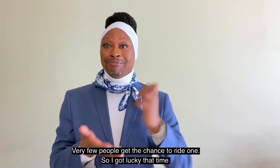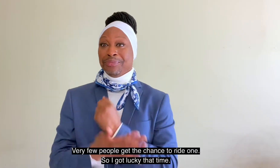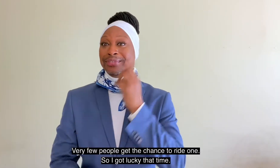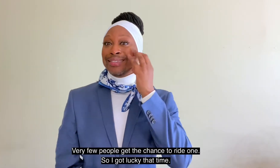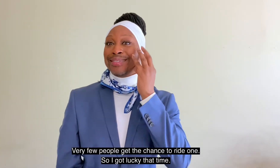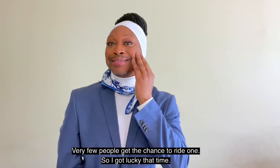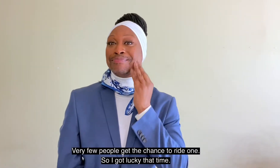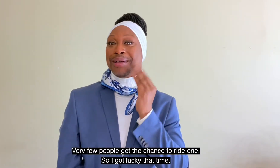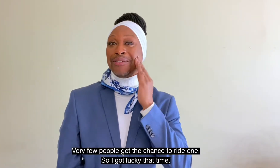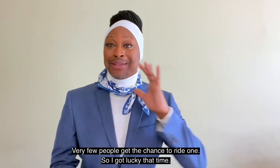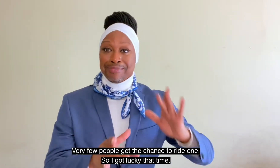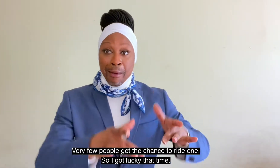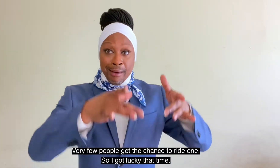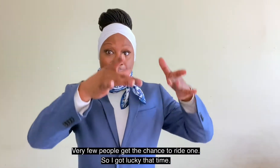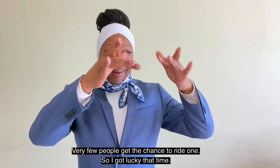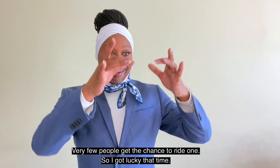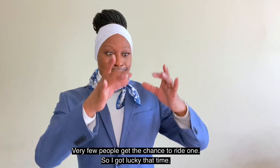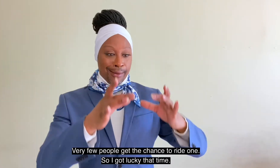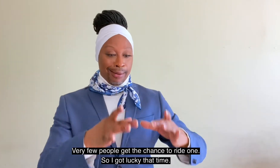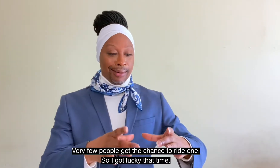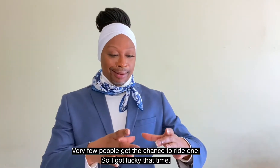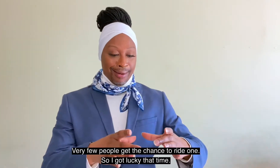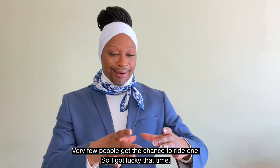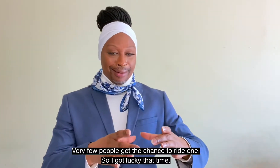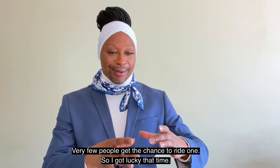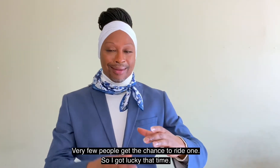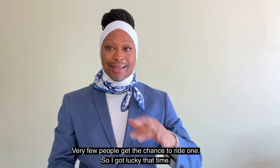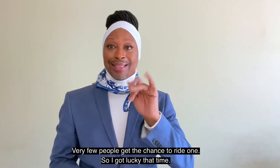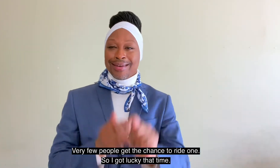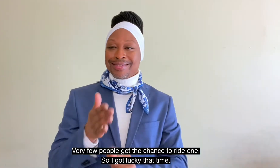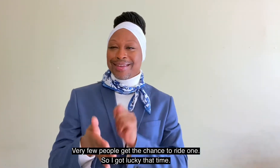Very few people get the chance to ride one, so I got lucky that time.